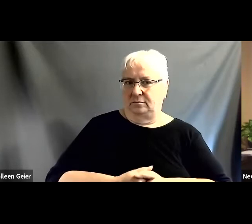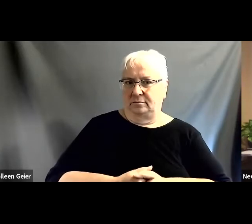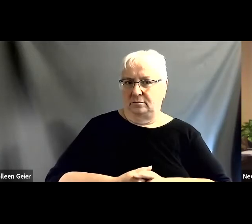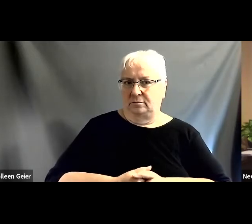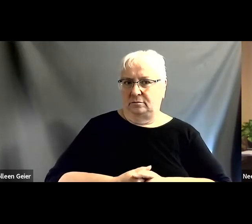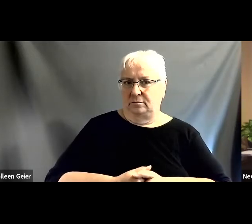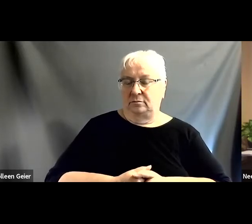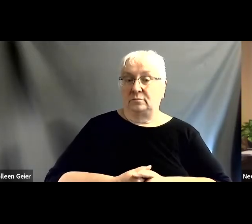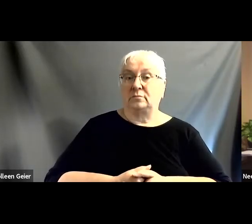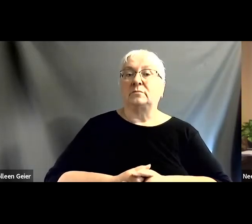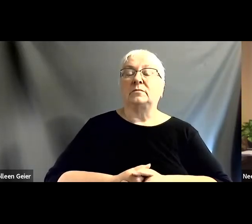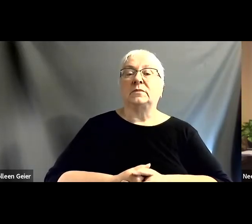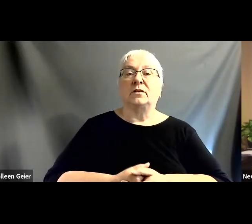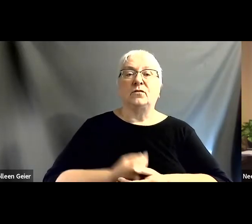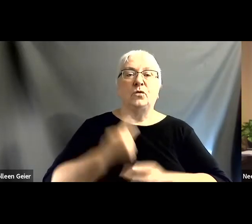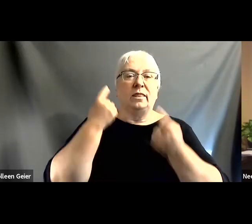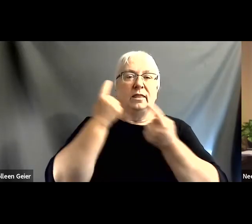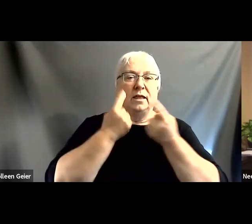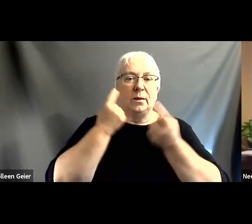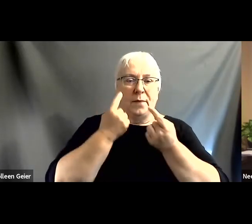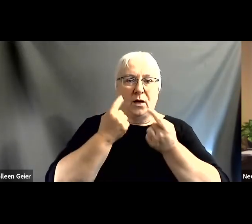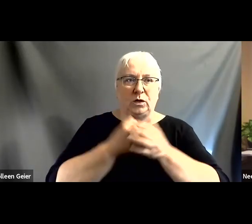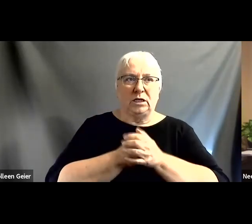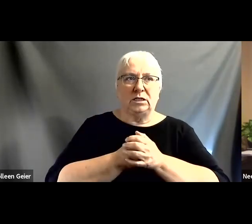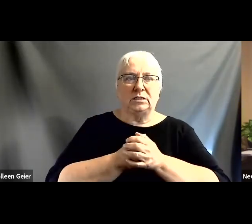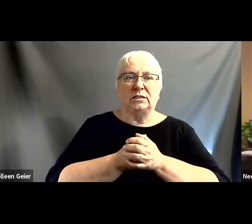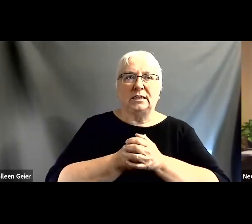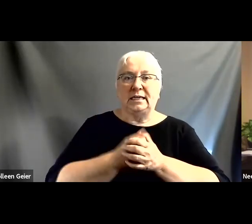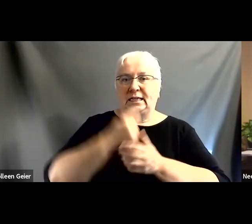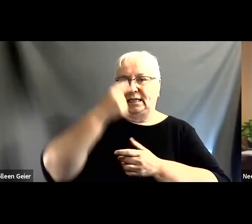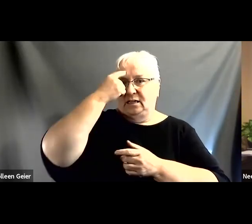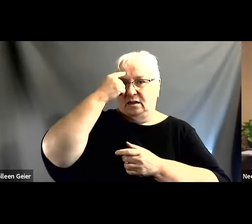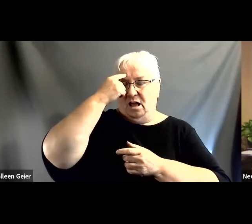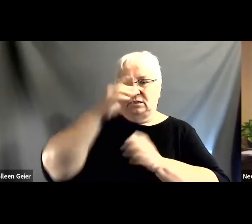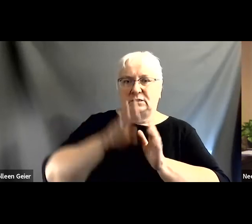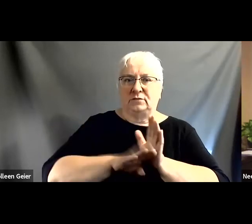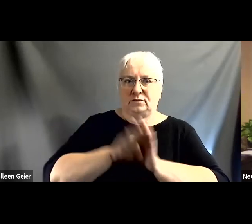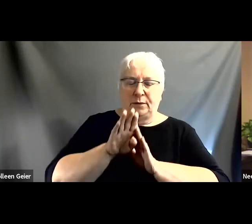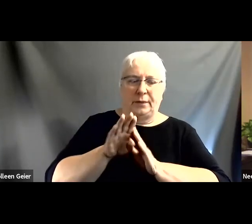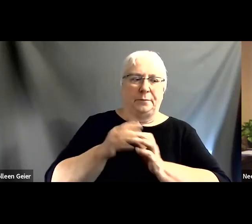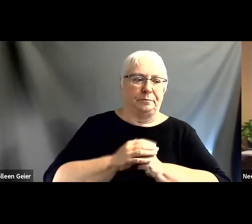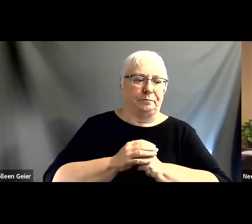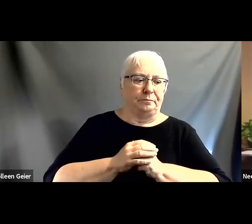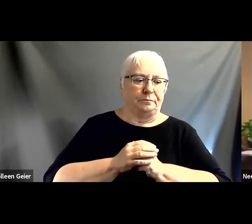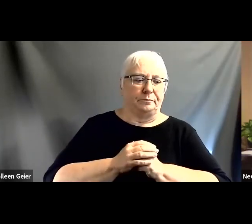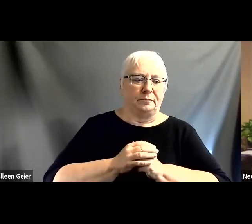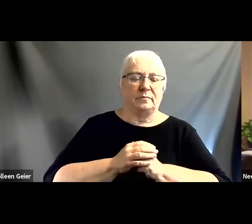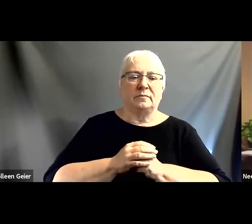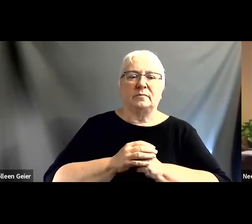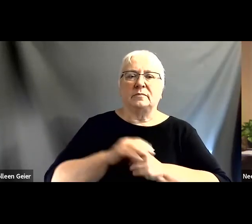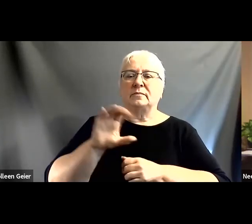look at it from the cognitive side, what you understand is that the cognition